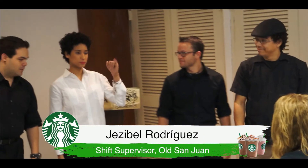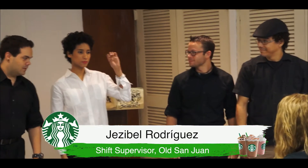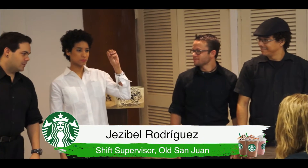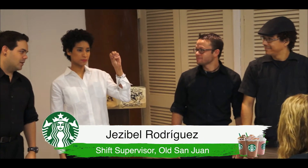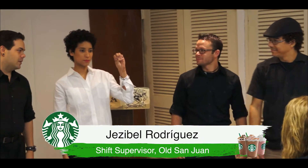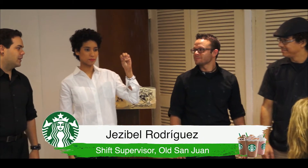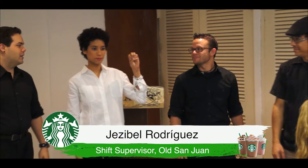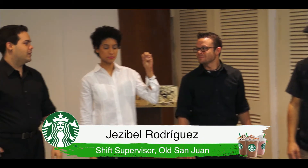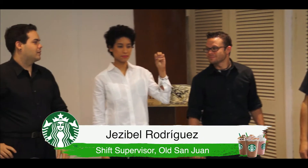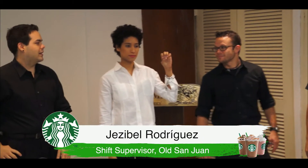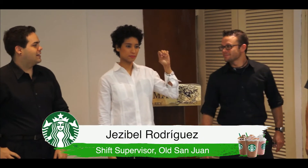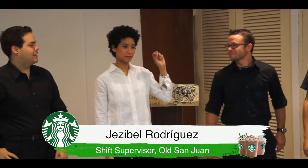Hello, morning, my name is